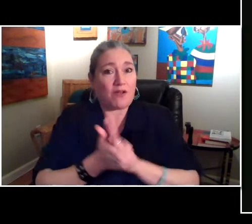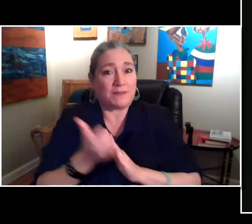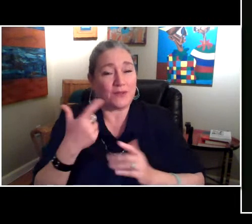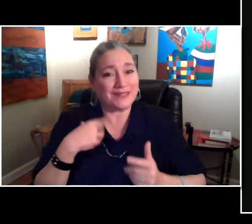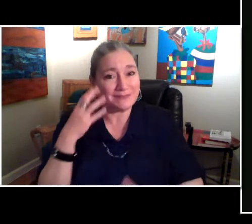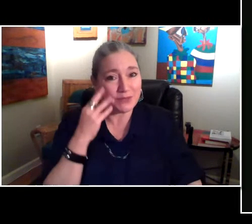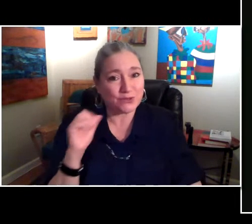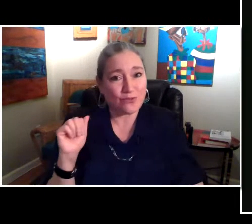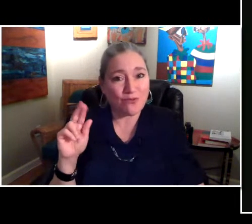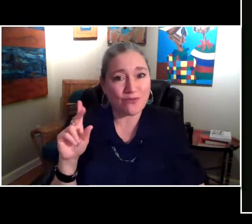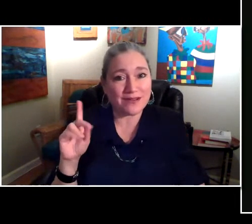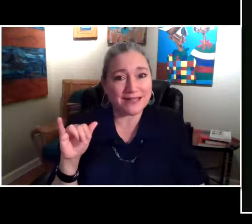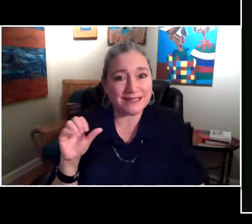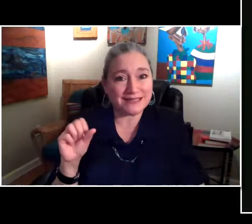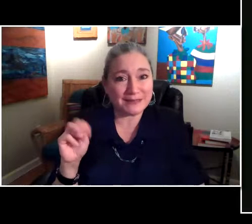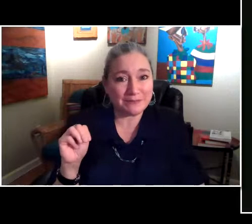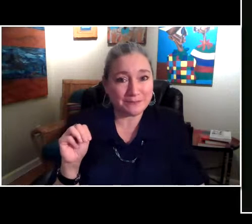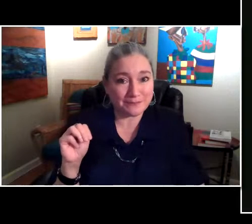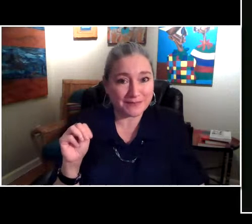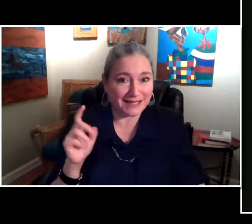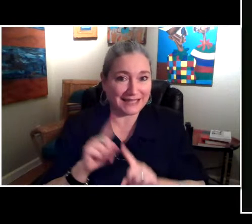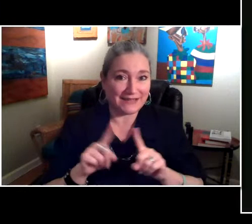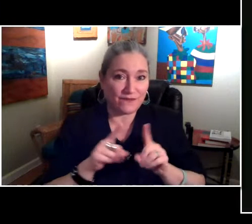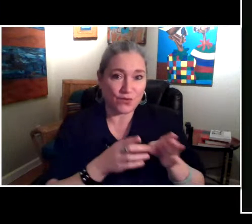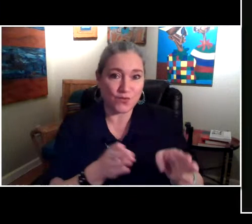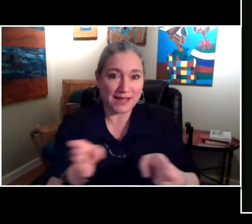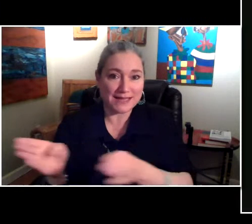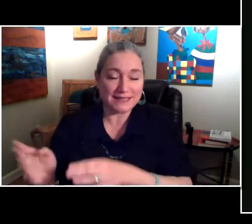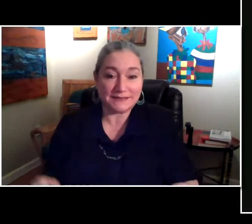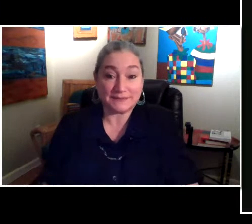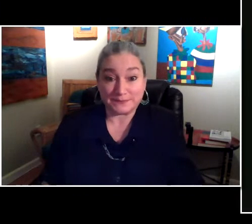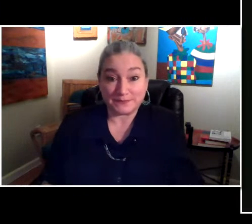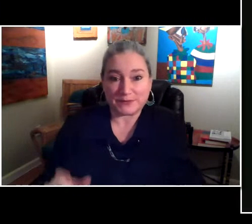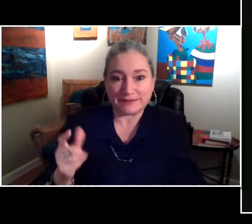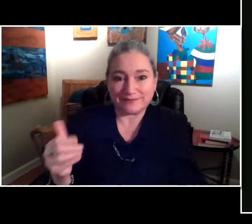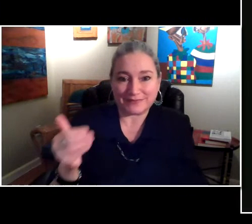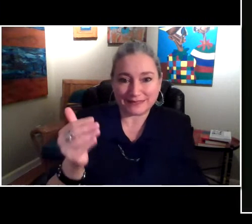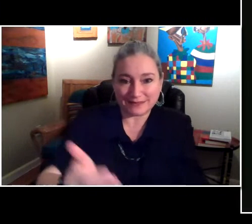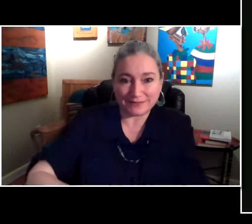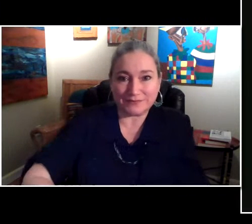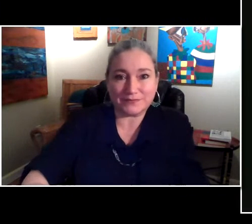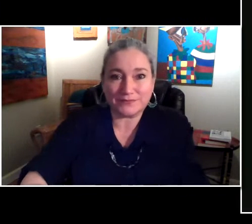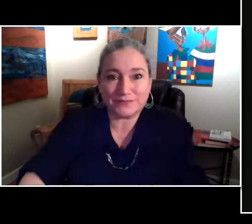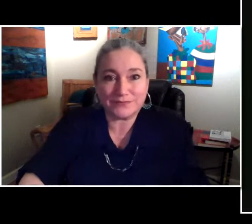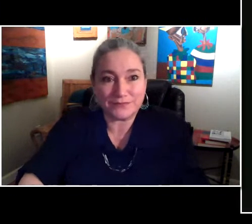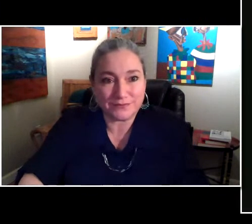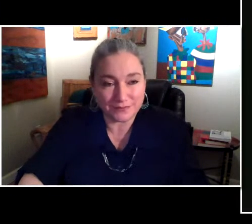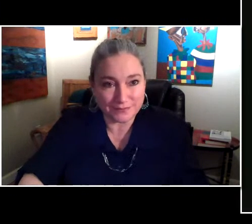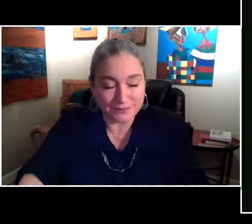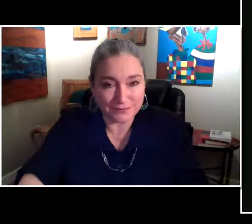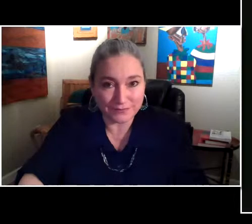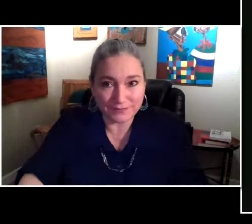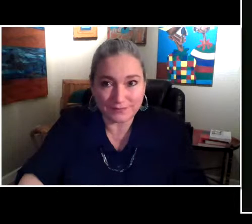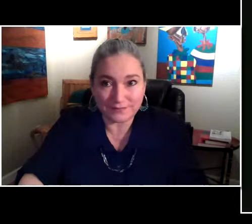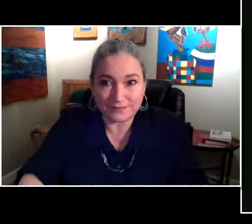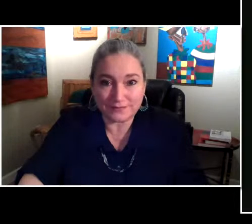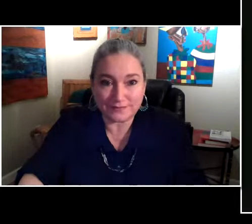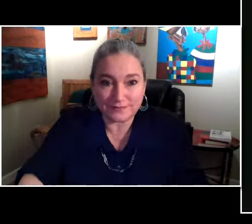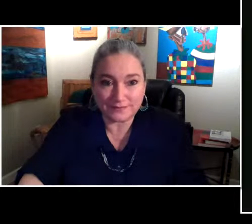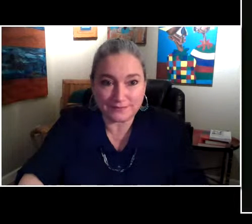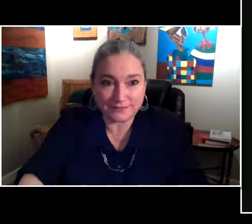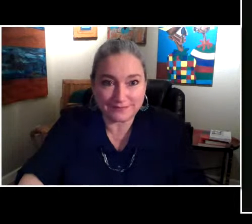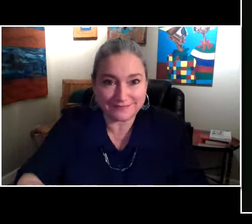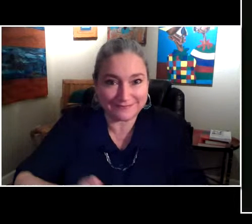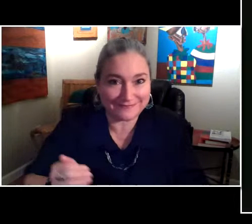experience. While we all have different stories, at the same time, we share an experience of autism in different